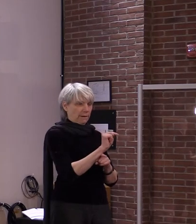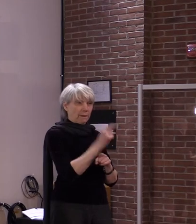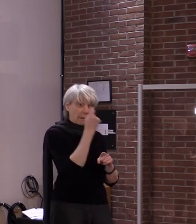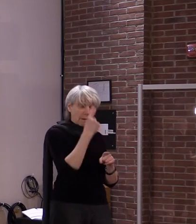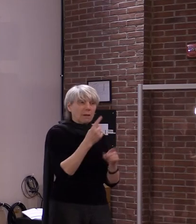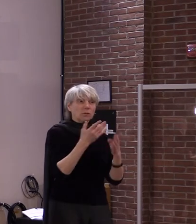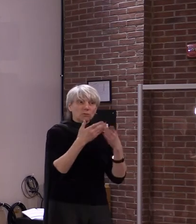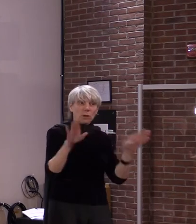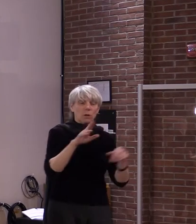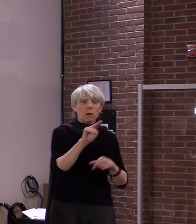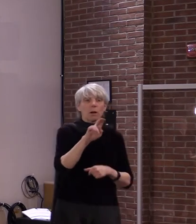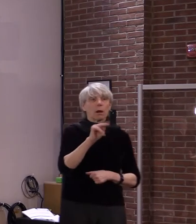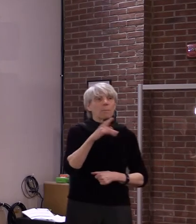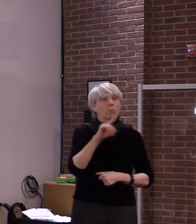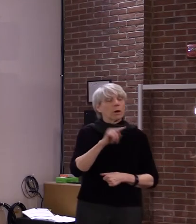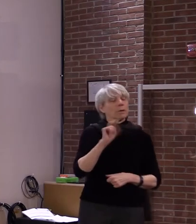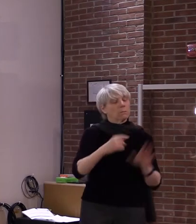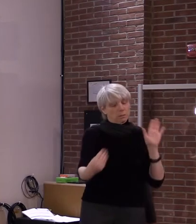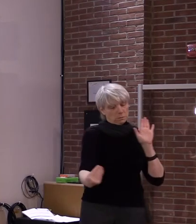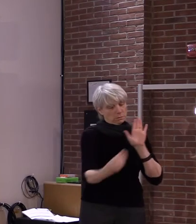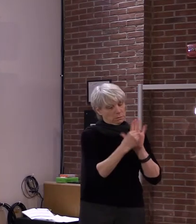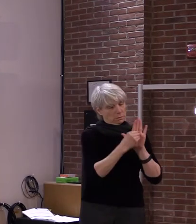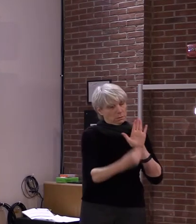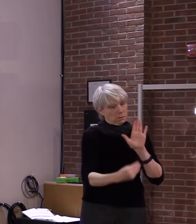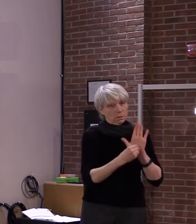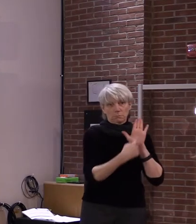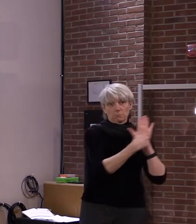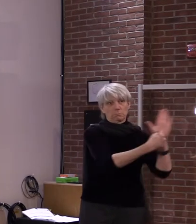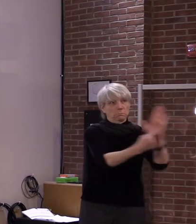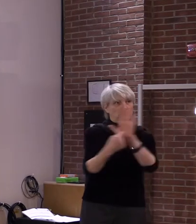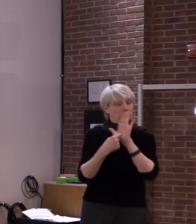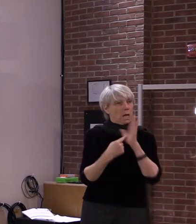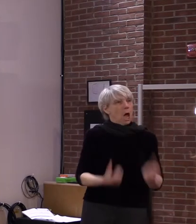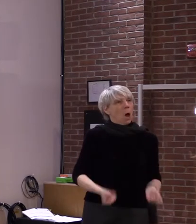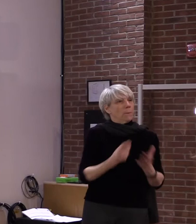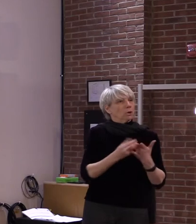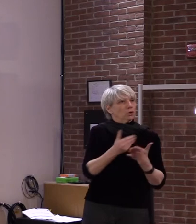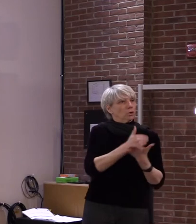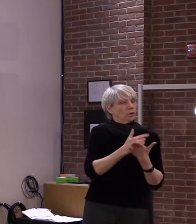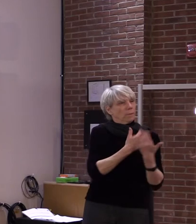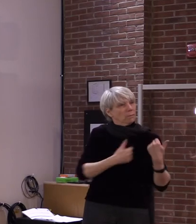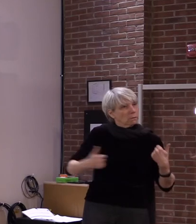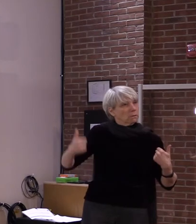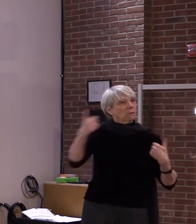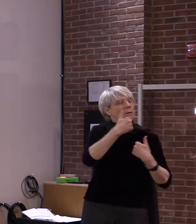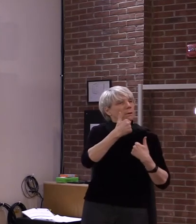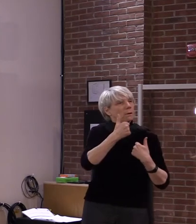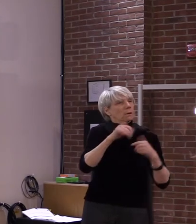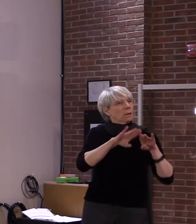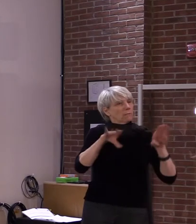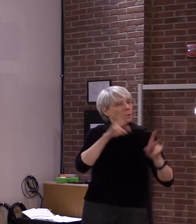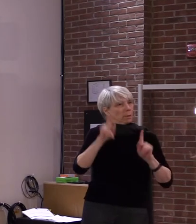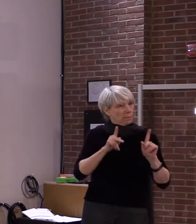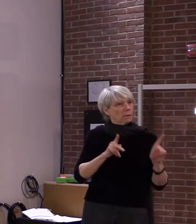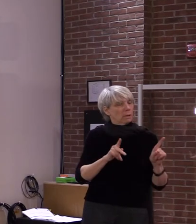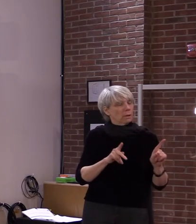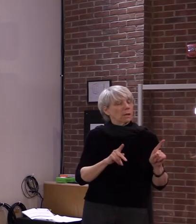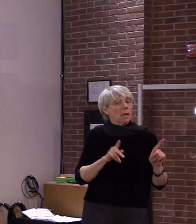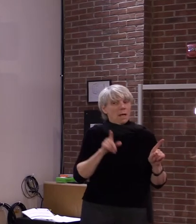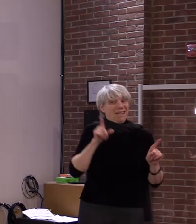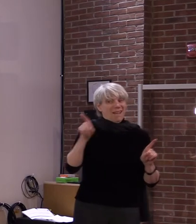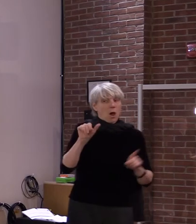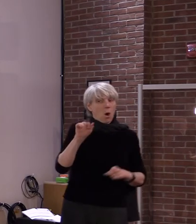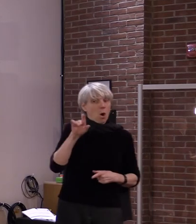the the salaries of the executives of that agency i didn't ask what the auditor is asking for which is the